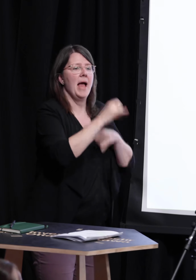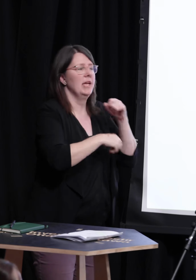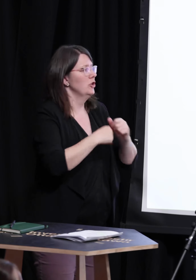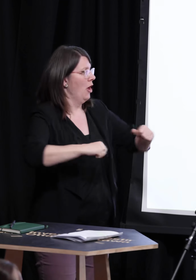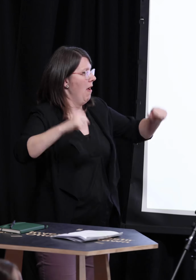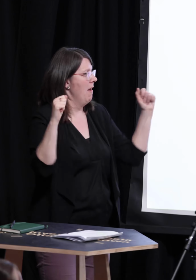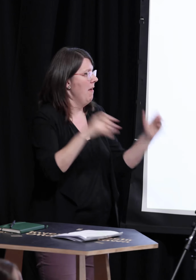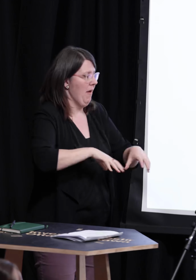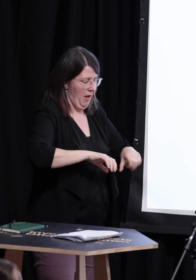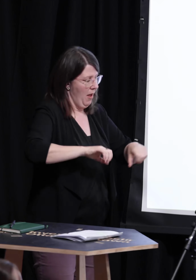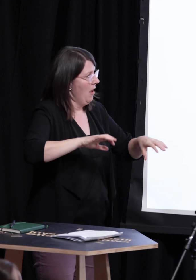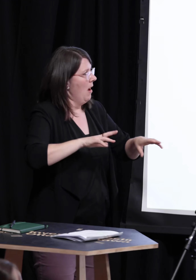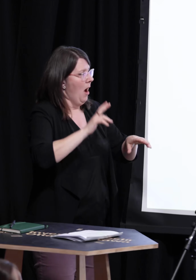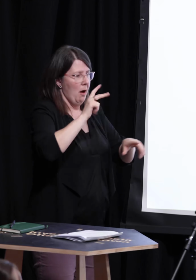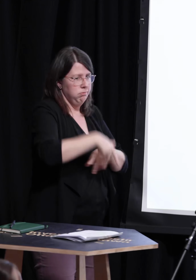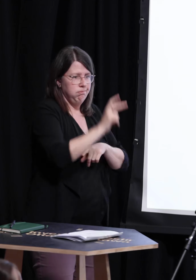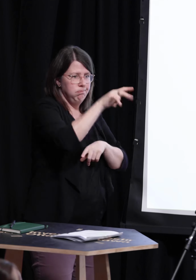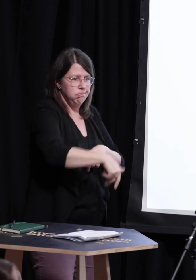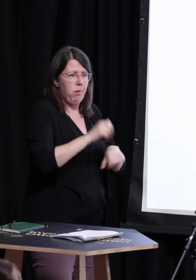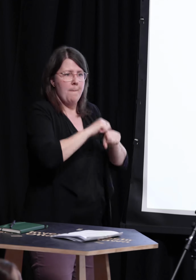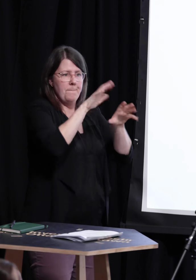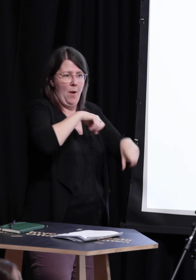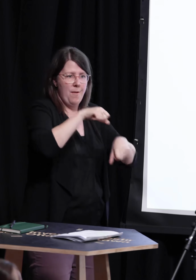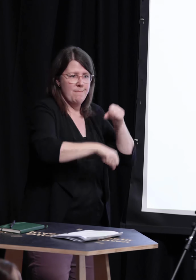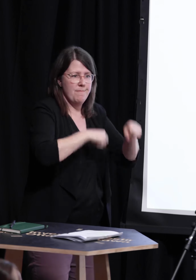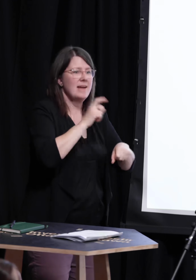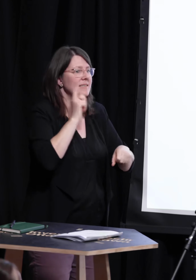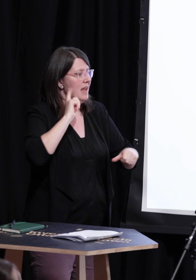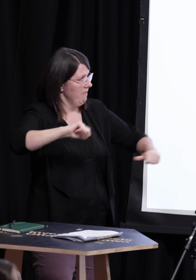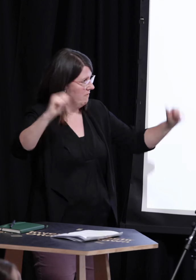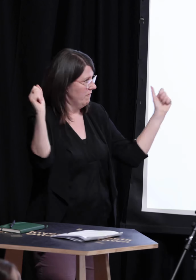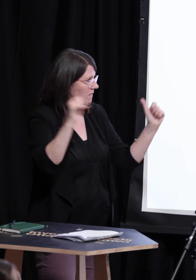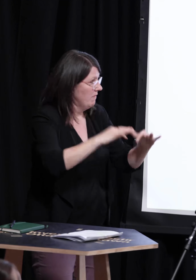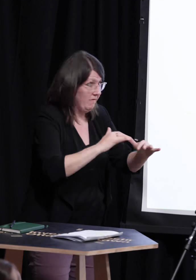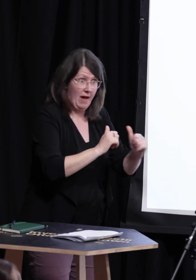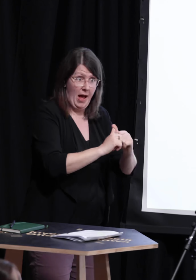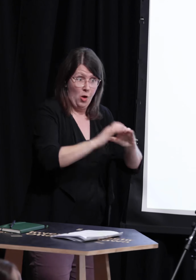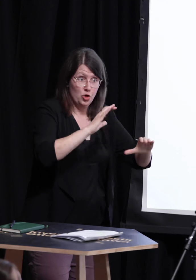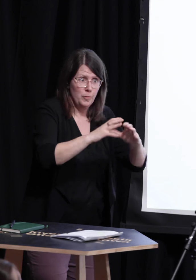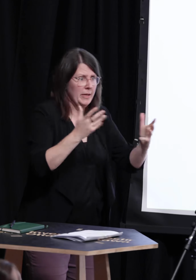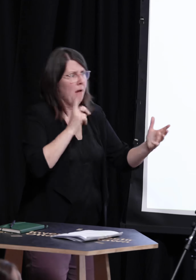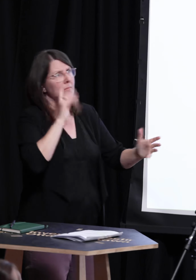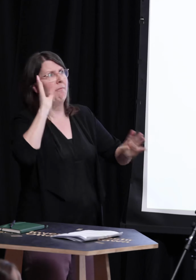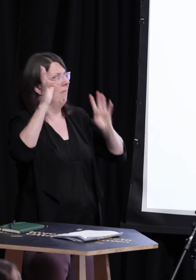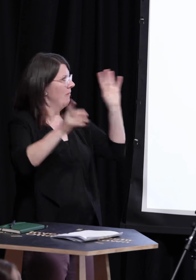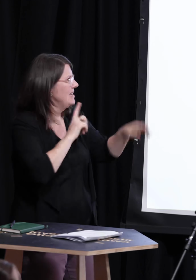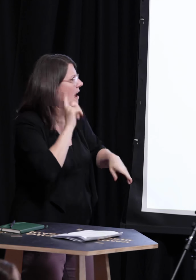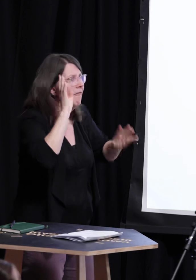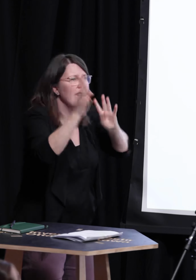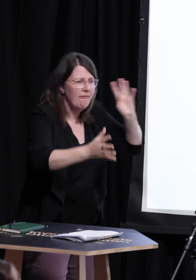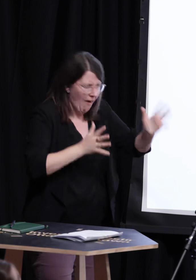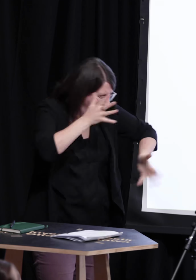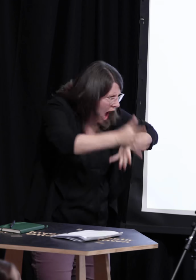had a problem communicating. They gestured, they pointed, you know, it just was